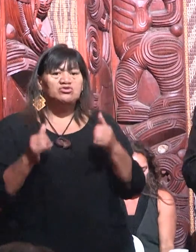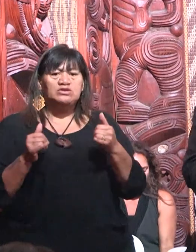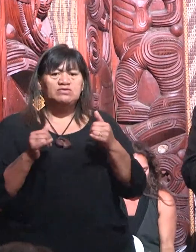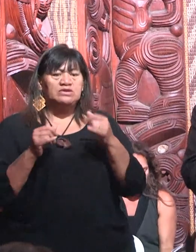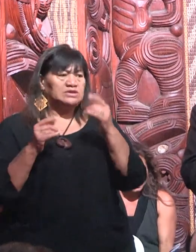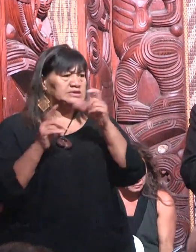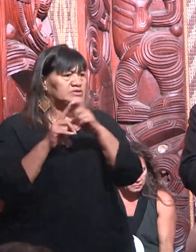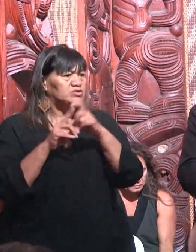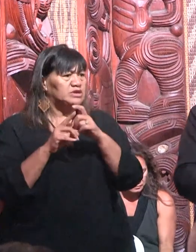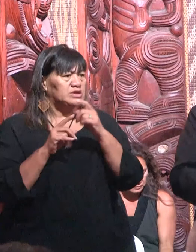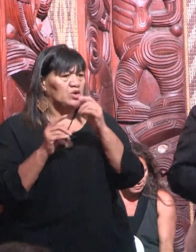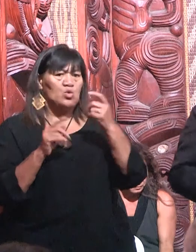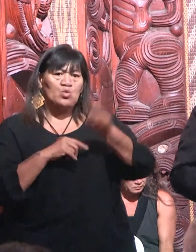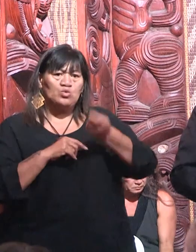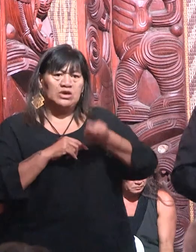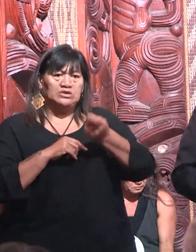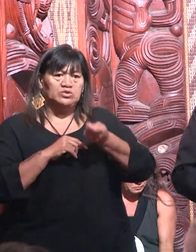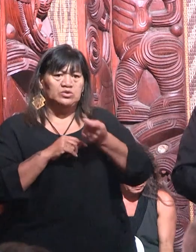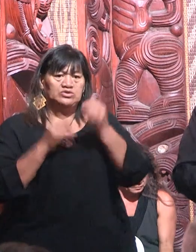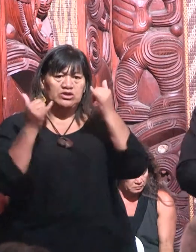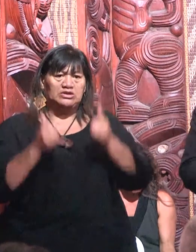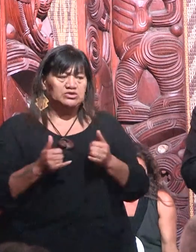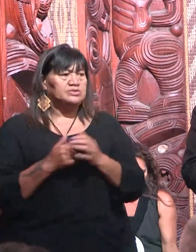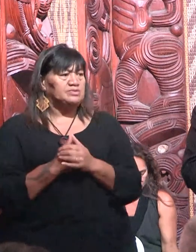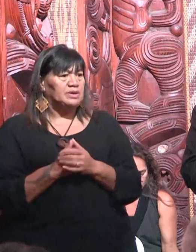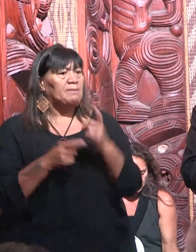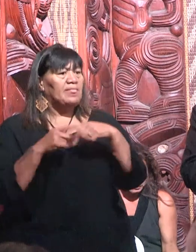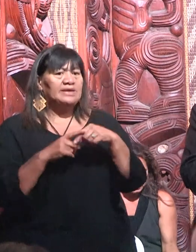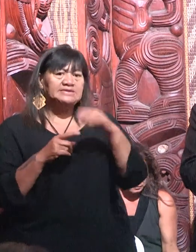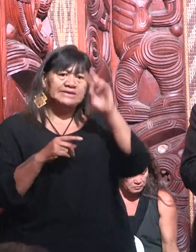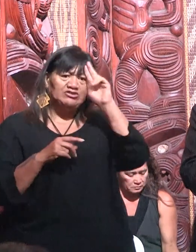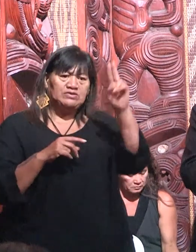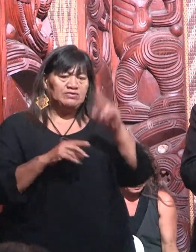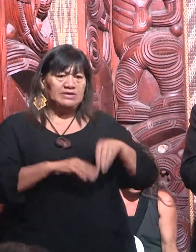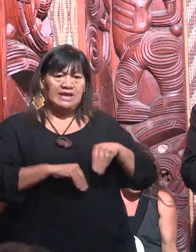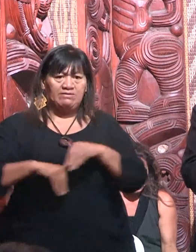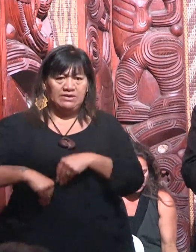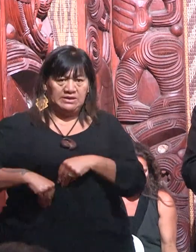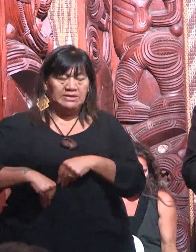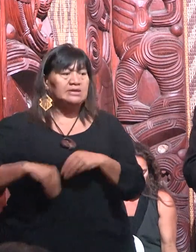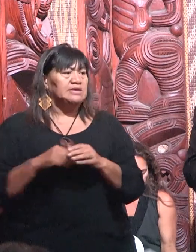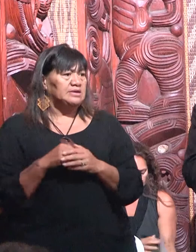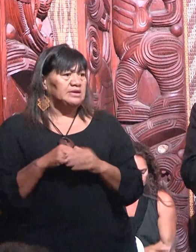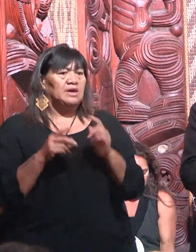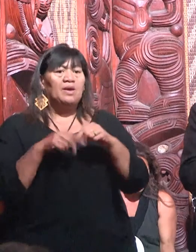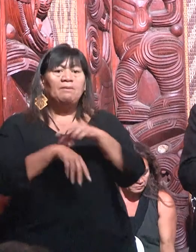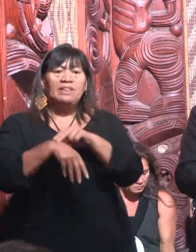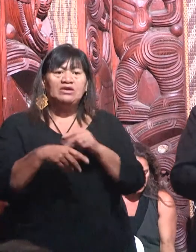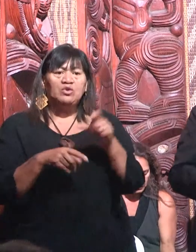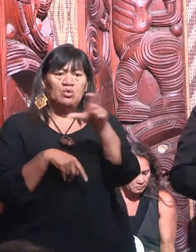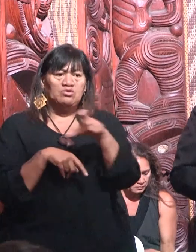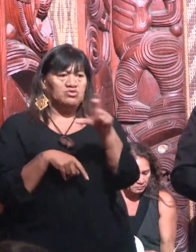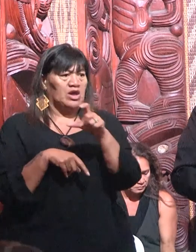His Honour Hemi Taumanu, followed by Chief of Navy Rear Admiral David Proctor, Police Commissioner Mike